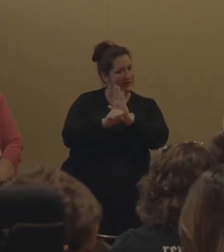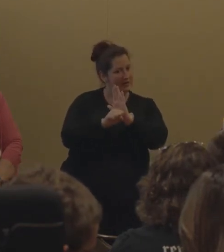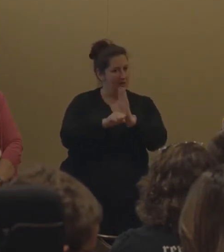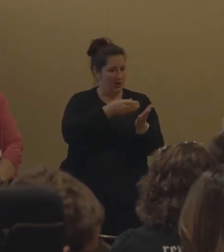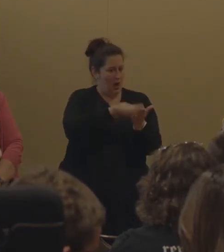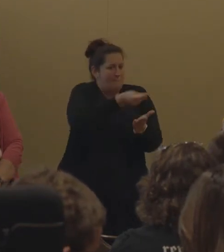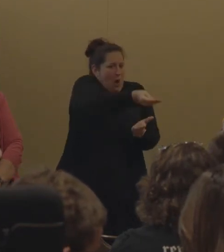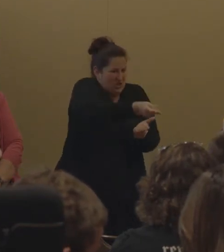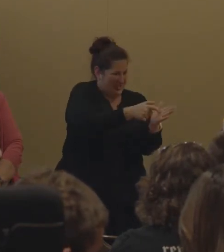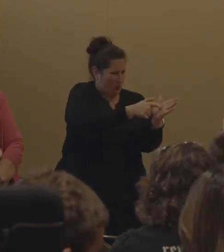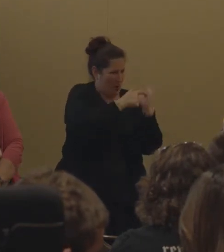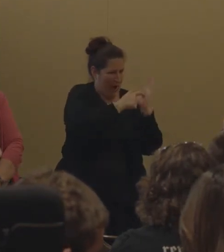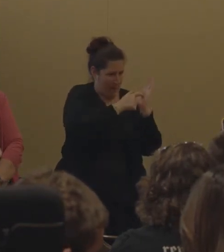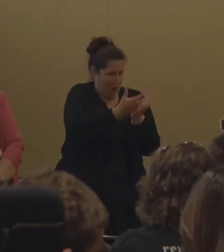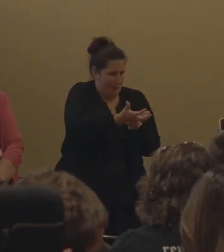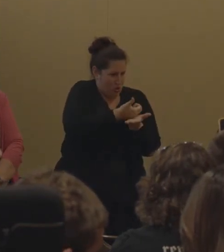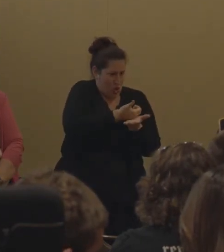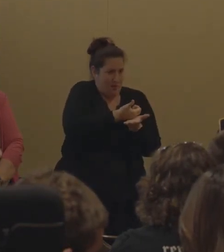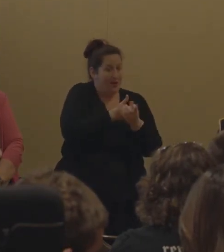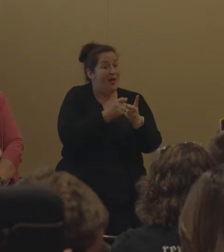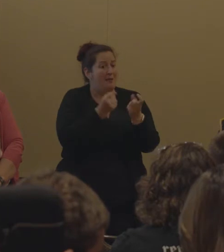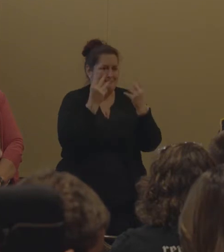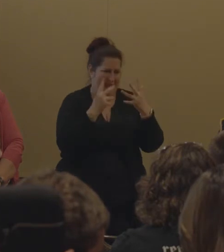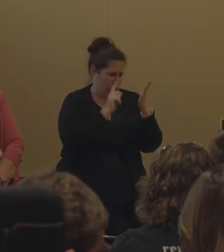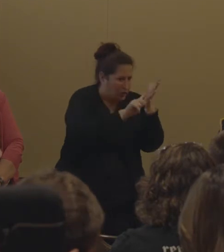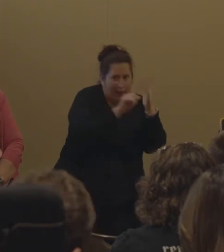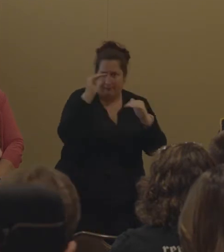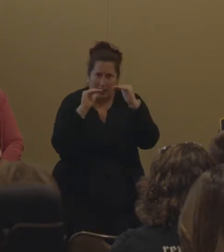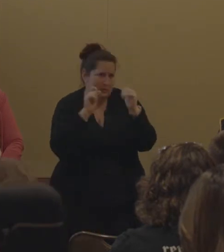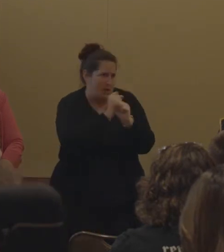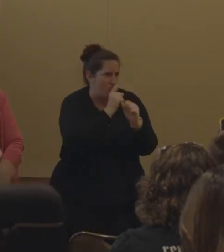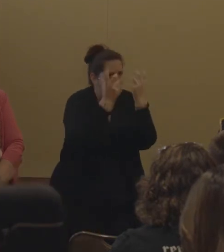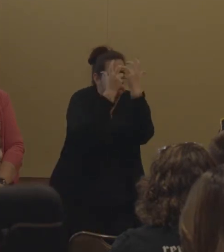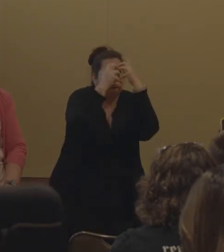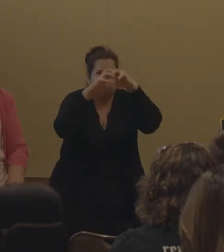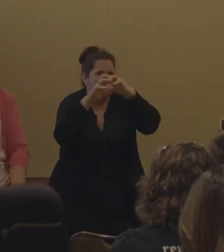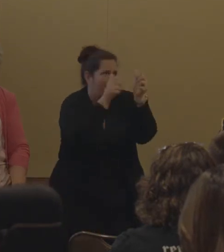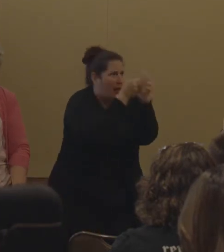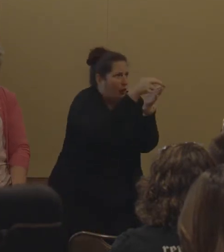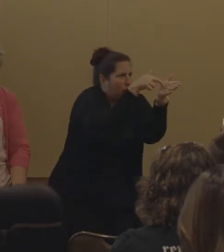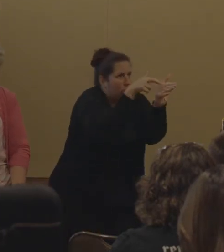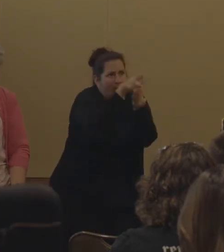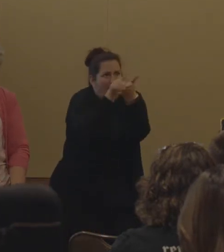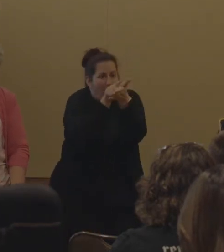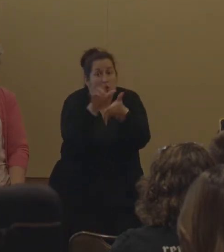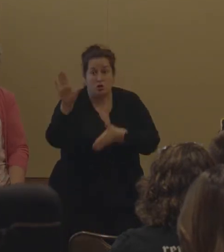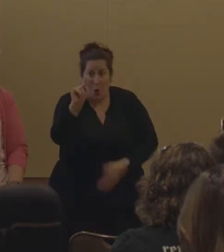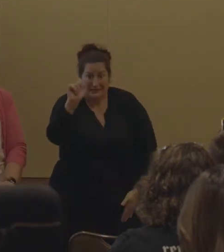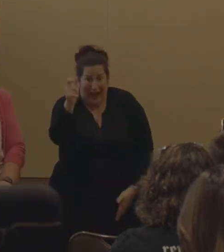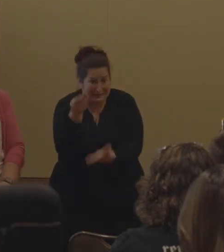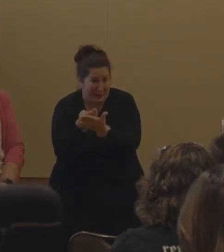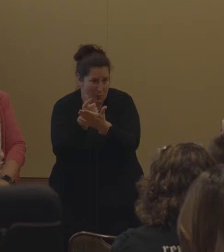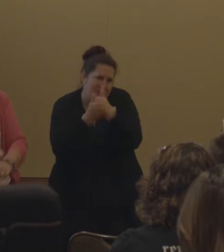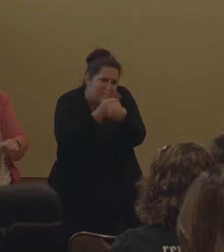procurement and purchasing requirements. So it has to go through a lot of checks and balances also. Because this is your all's tax dollars at work.